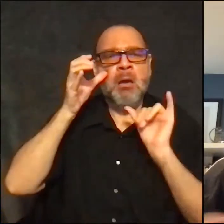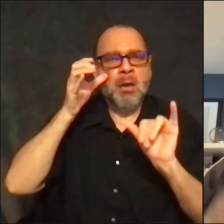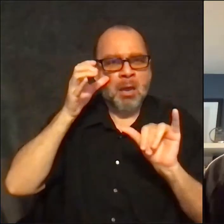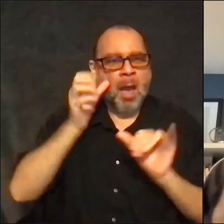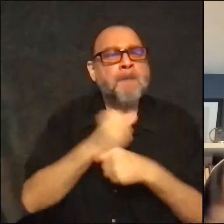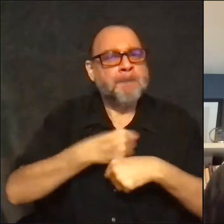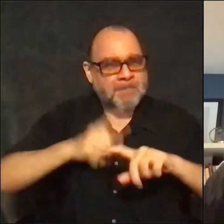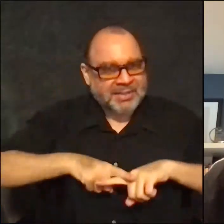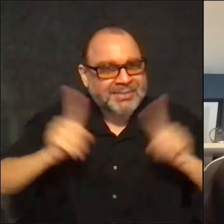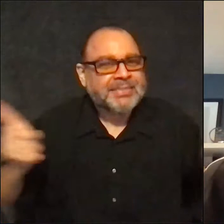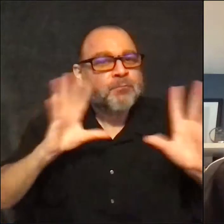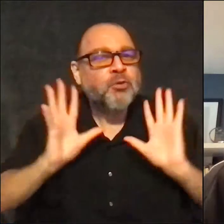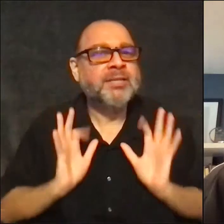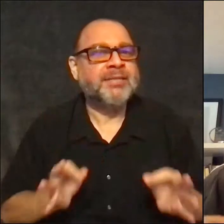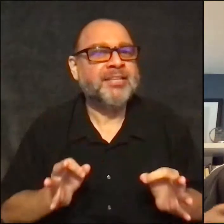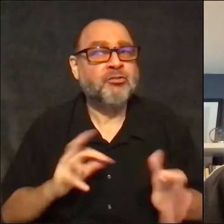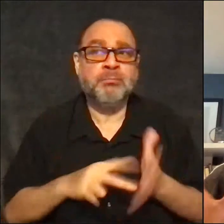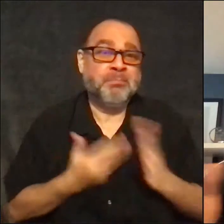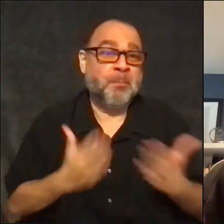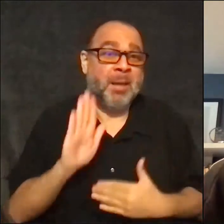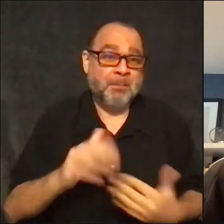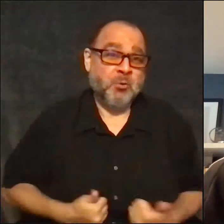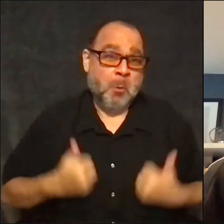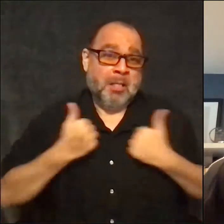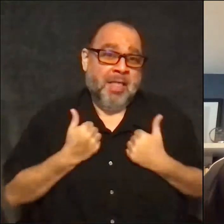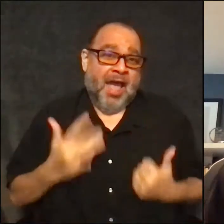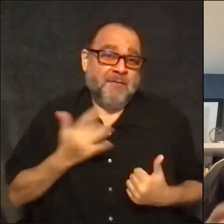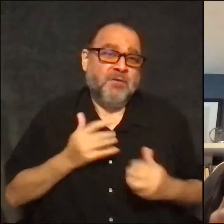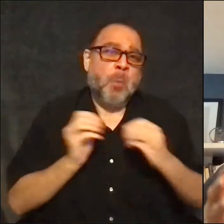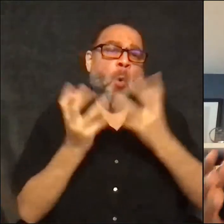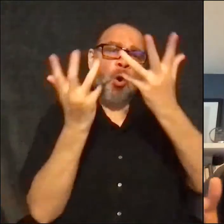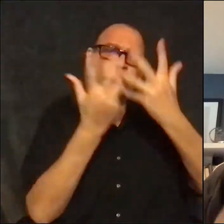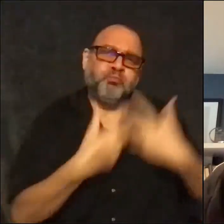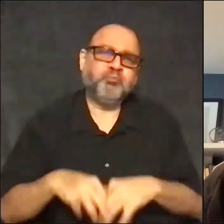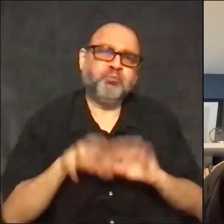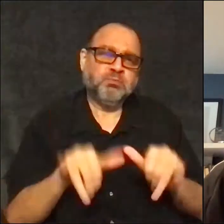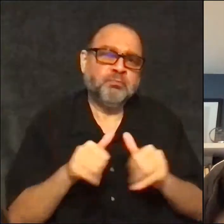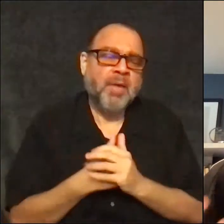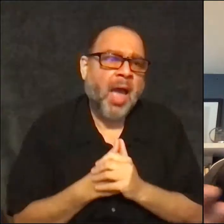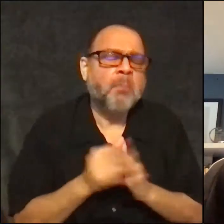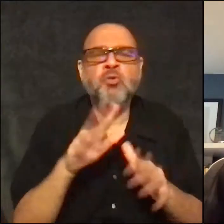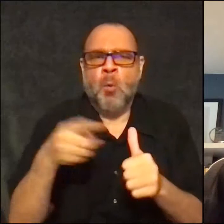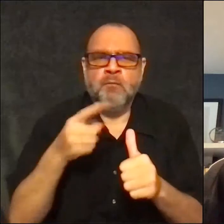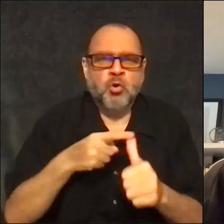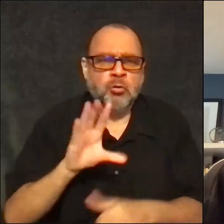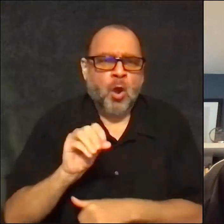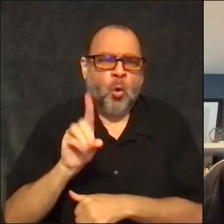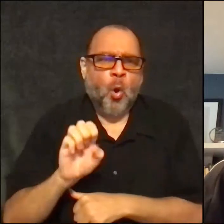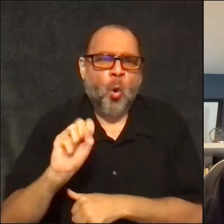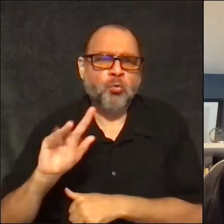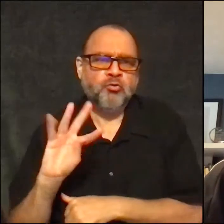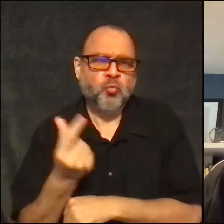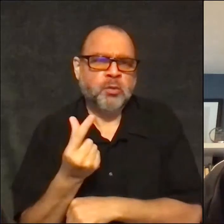created a path for you before us. So just to make sure we're all on the same page, this term code switching is pretty prevalent.